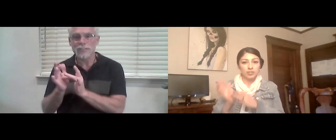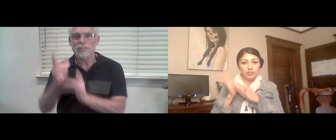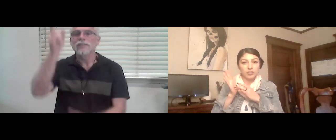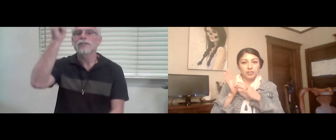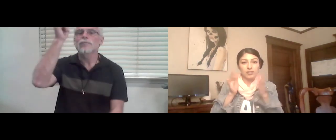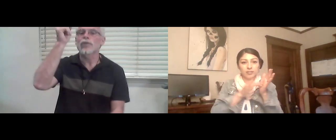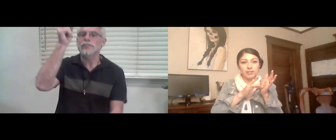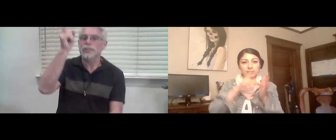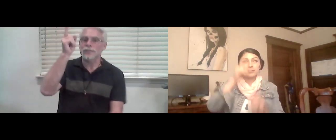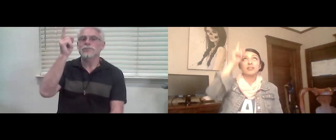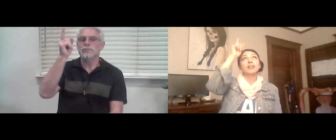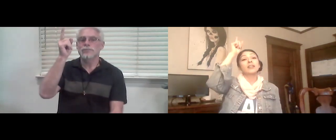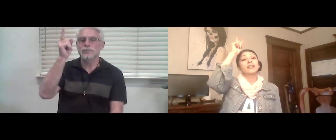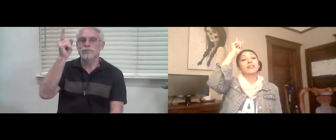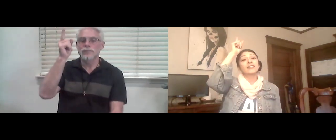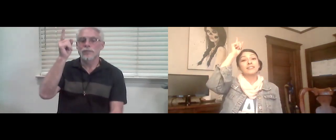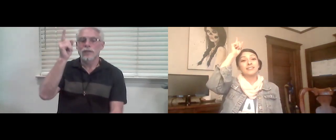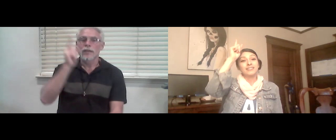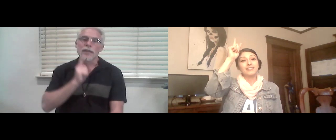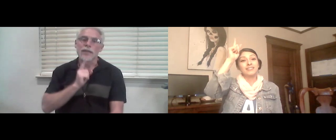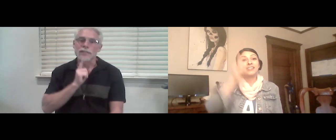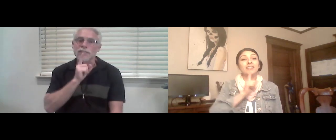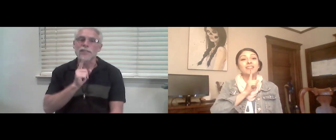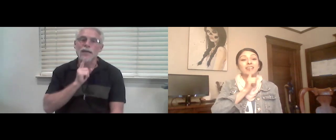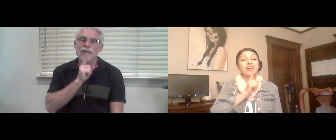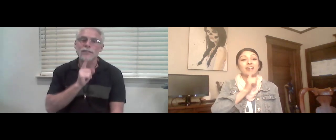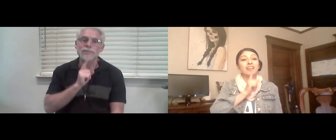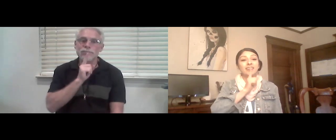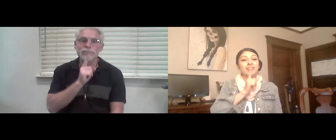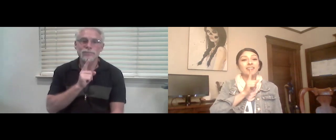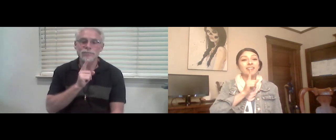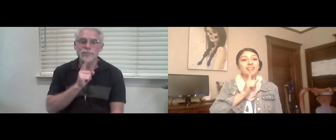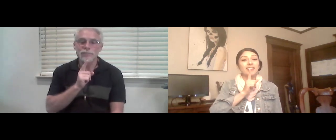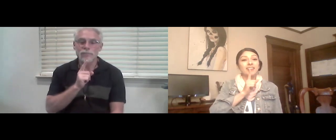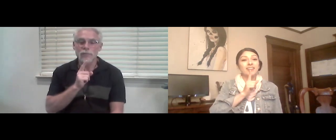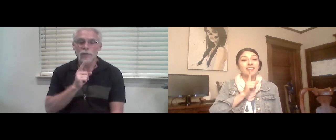Jesus, point to him, is the light.